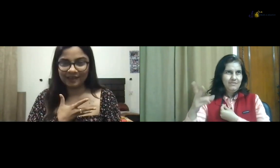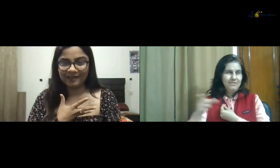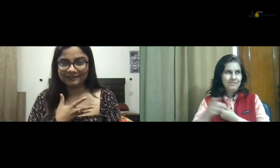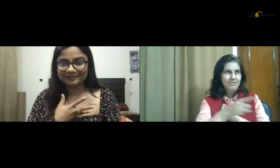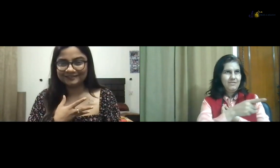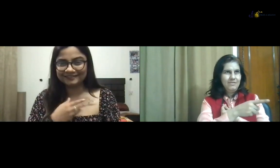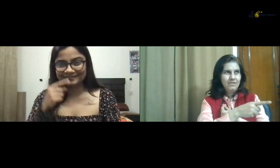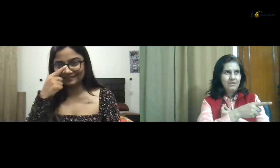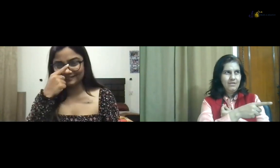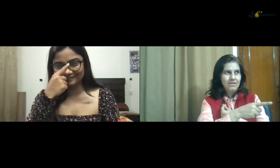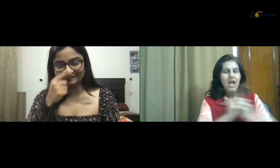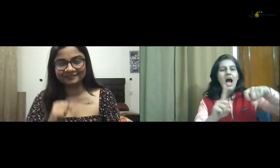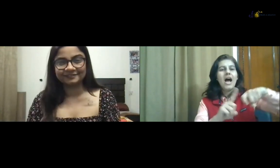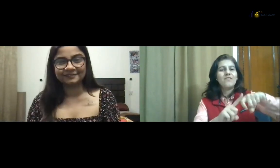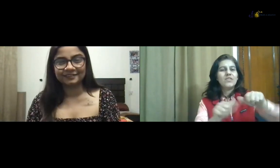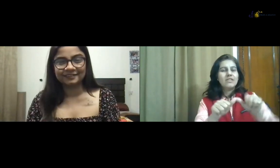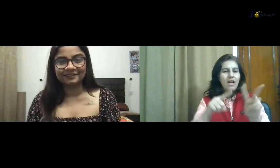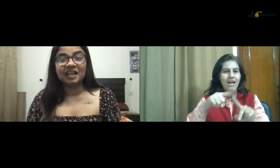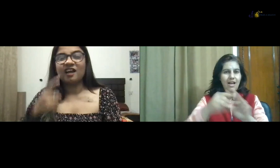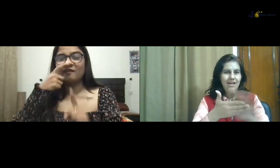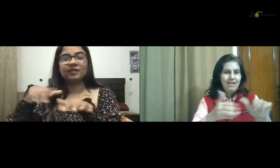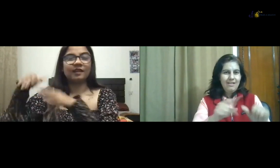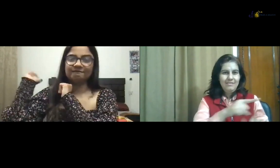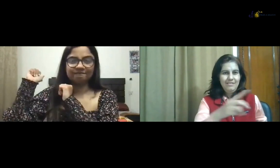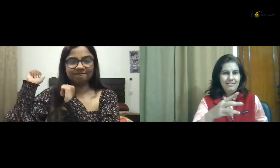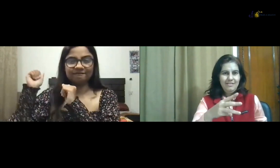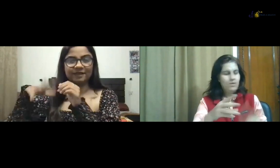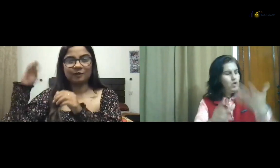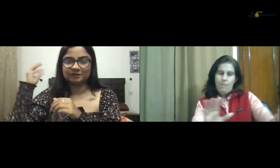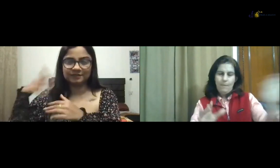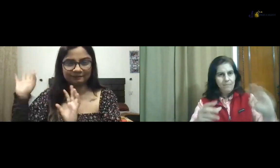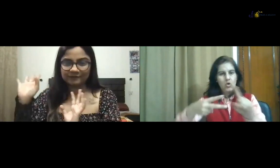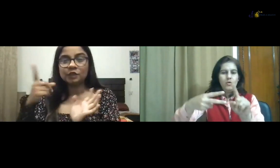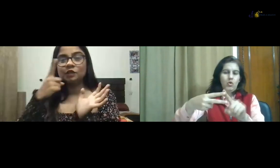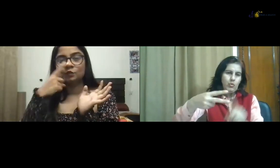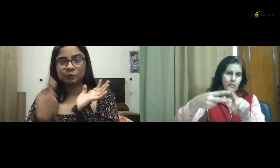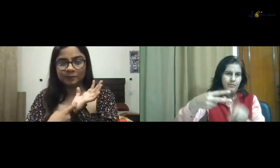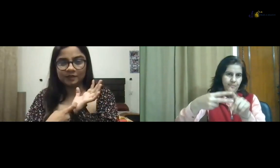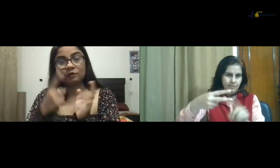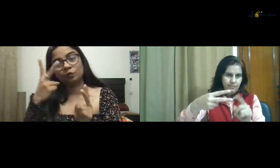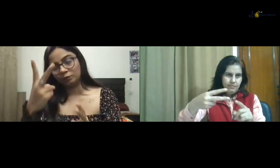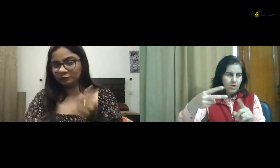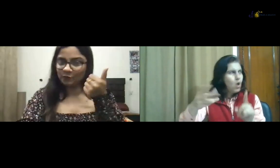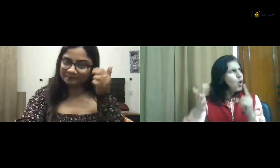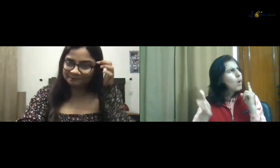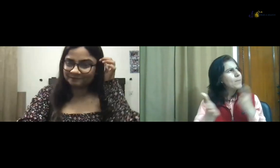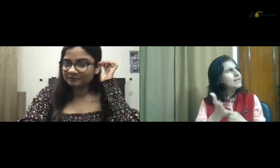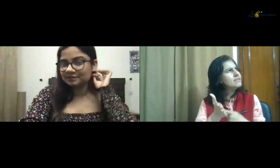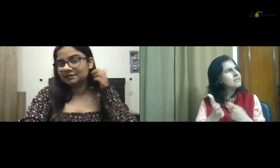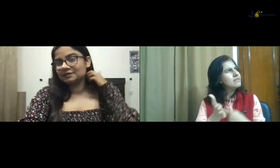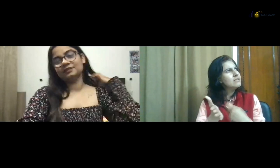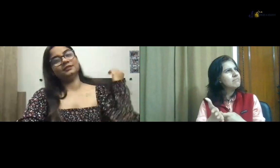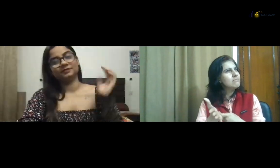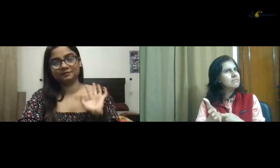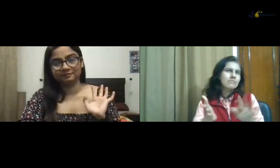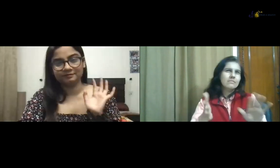So with Shweta and I think Sodamini, Kavita has left now. Okay, for 2